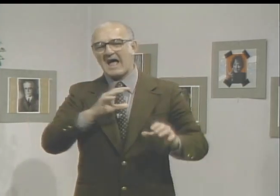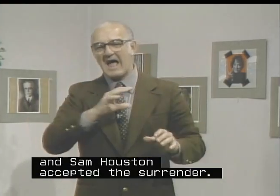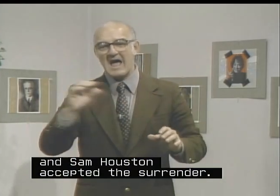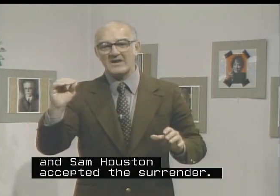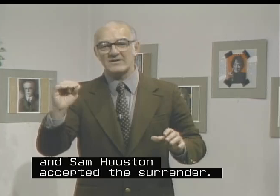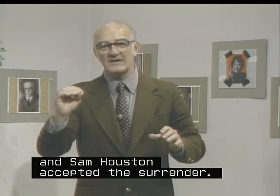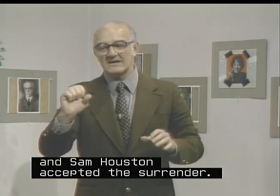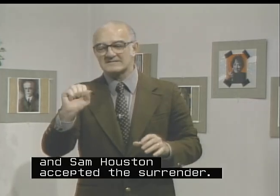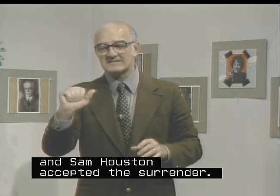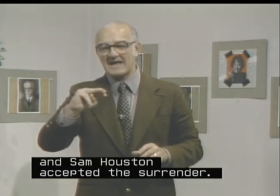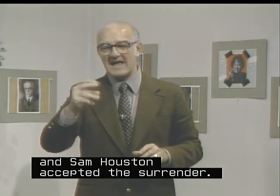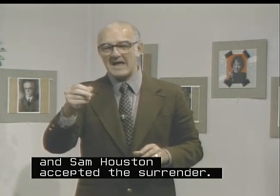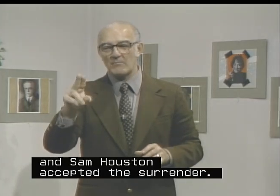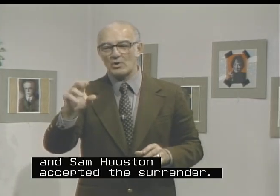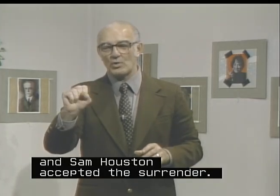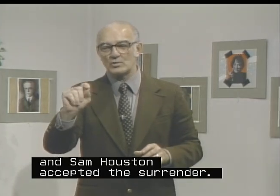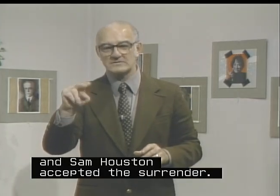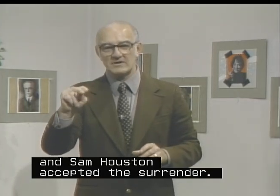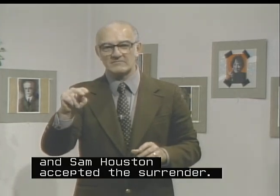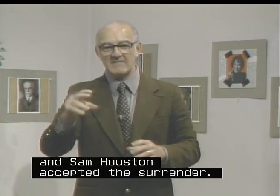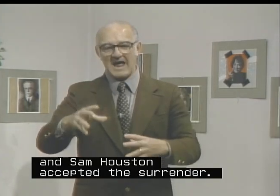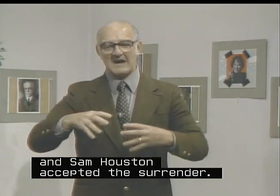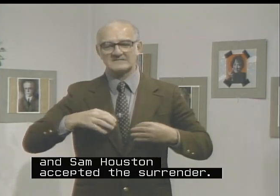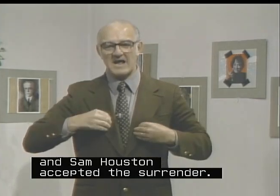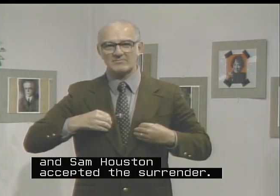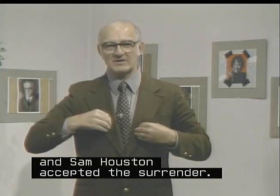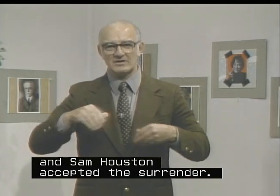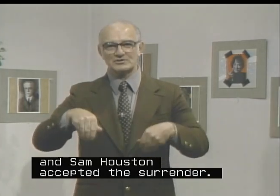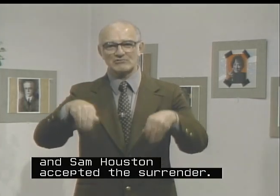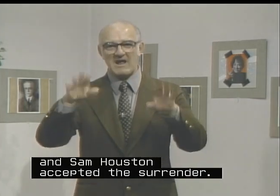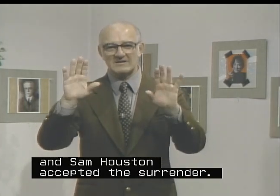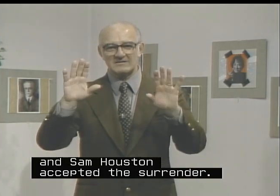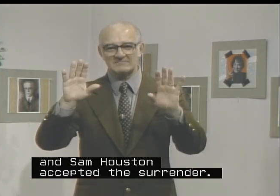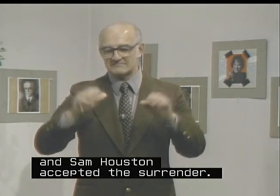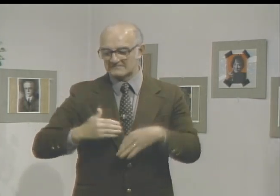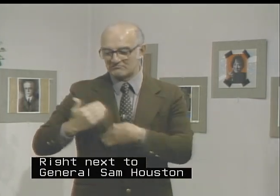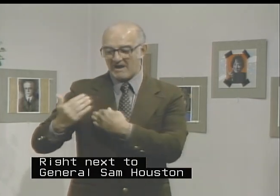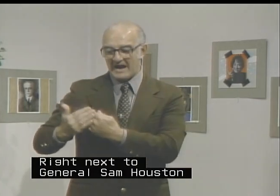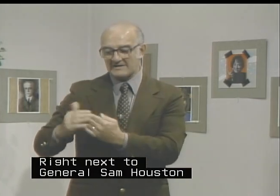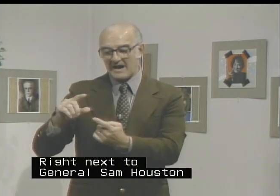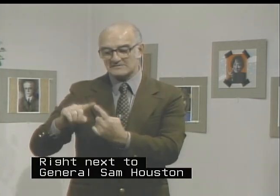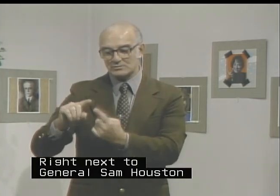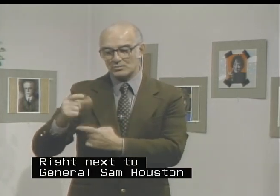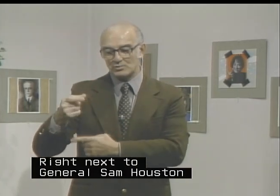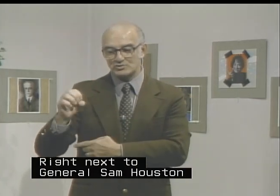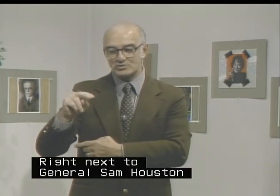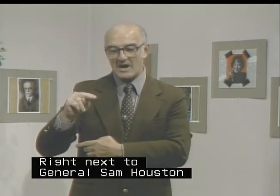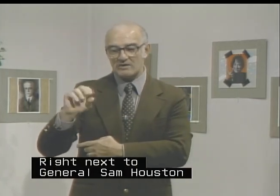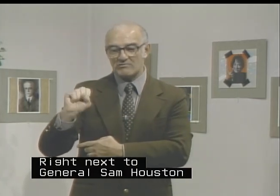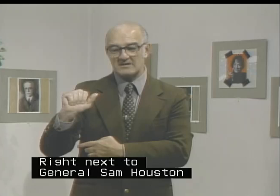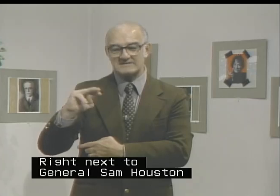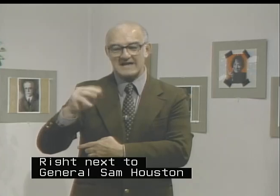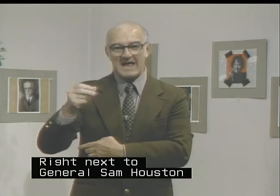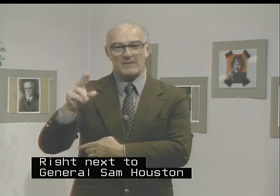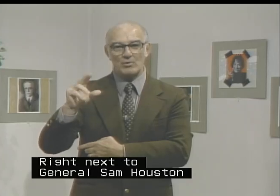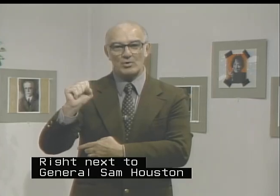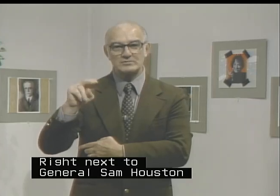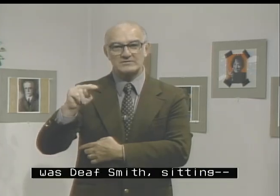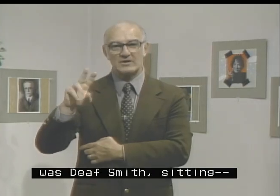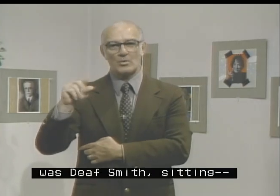And Sam Houston accepted the surrender. Right next to General Sam Houston